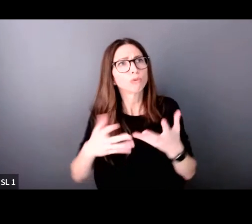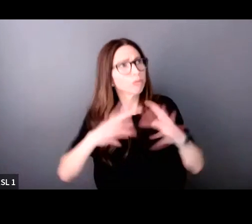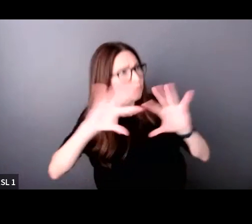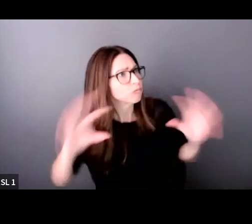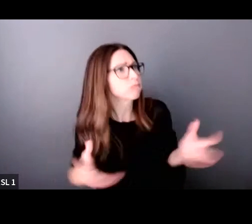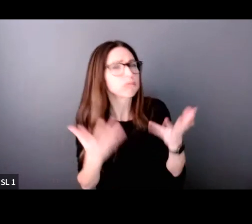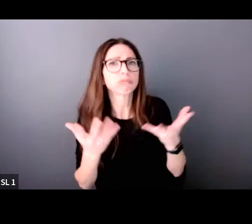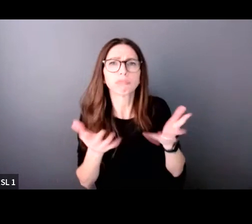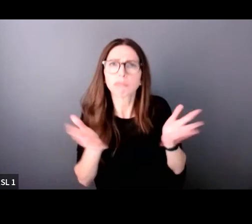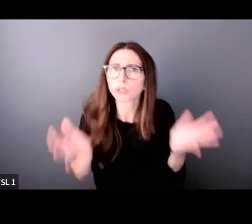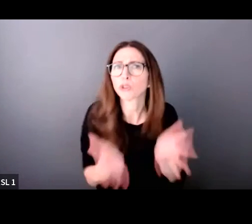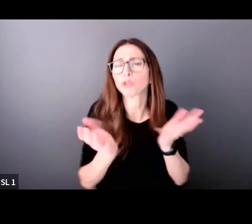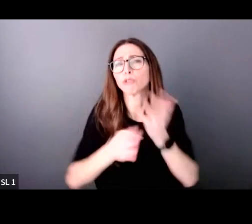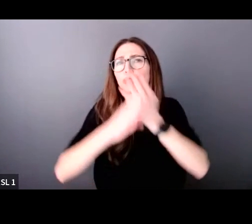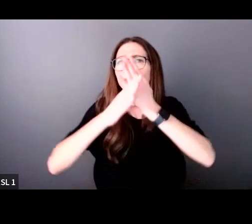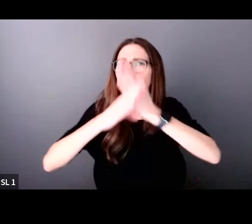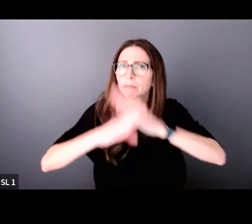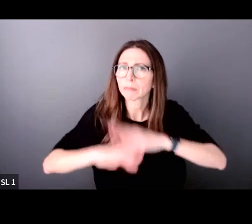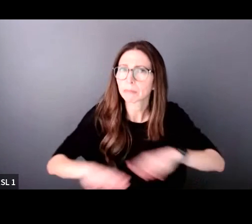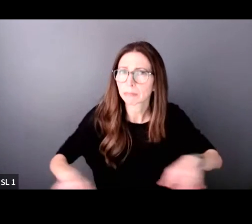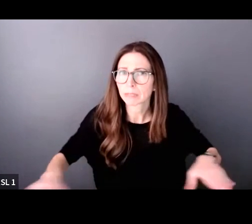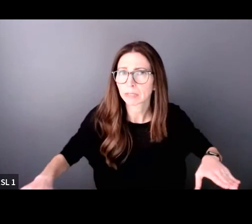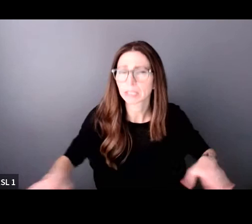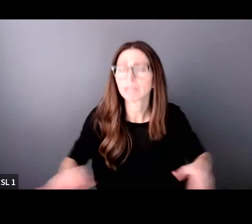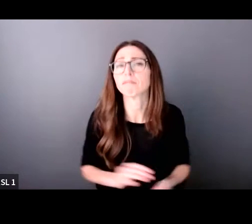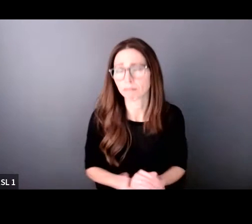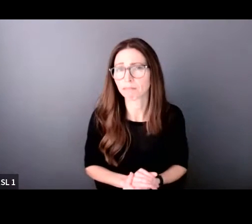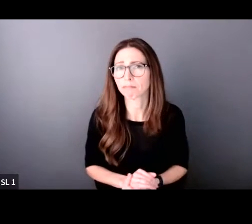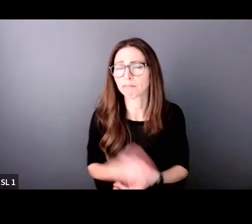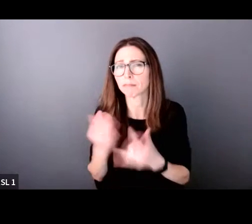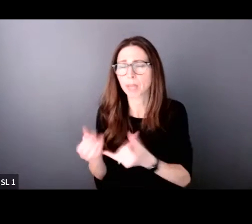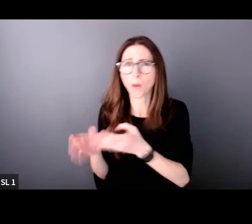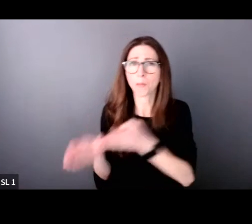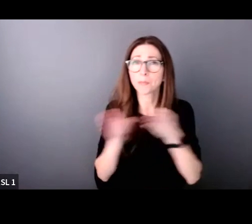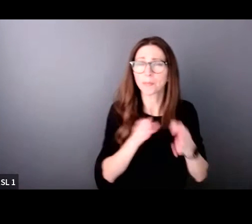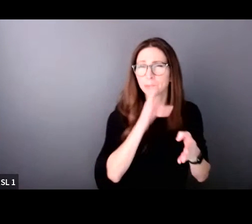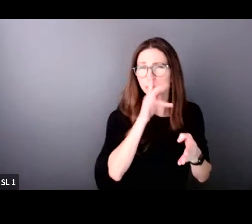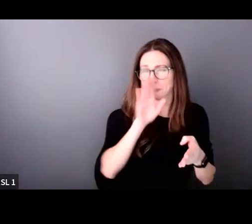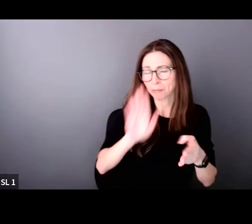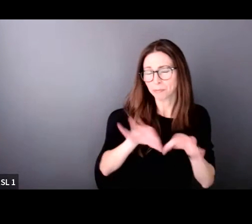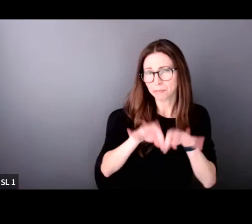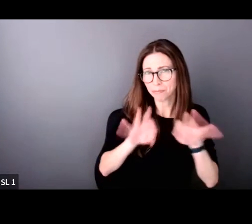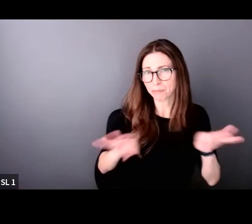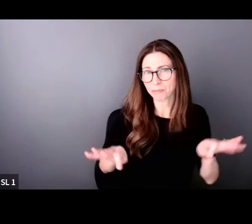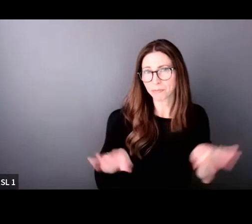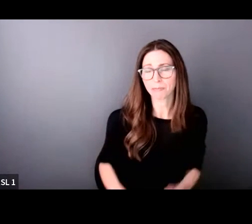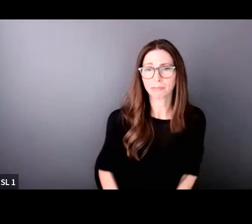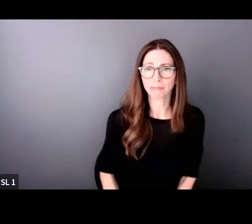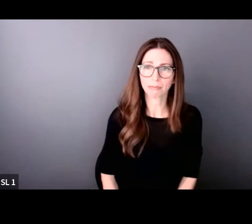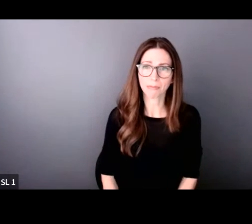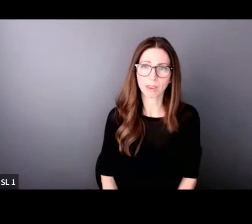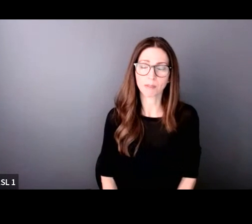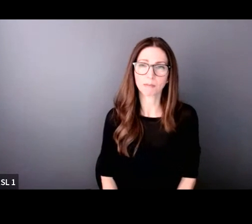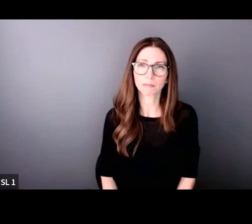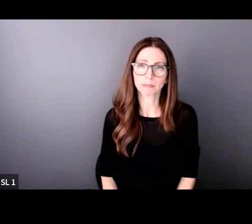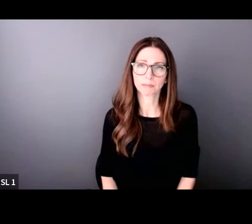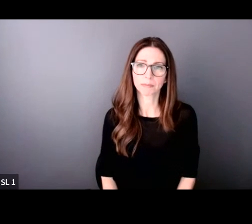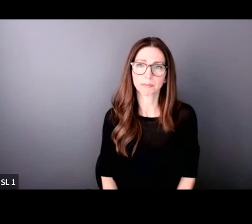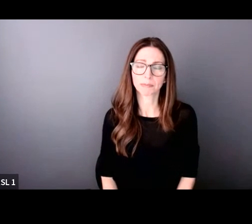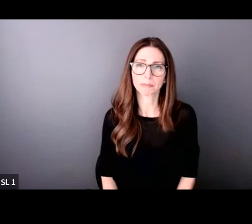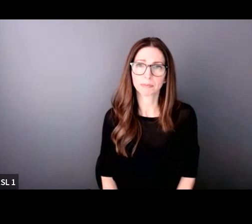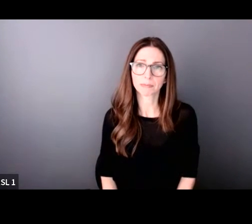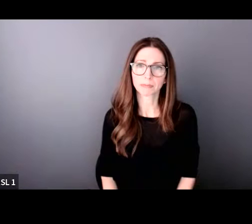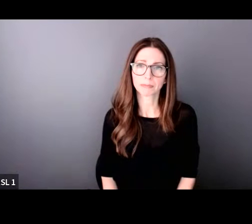dates no hordadon chi sego awadon skatne yungo daje, danon skona aizuni, zinidzi, danon zini